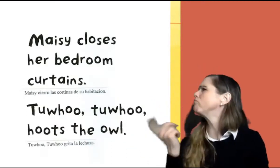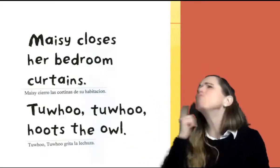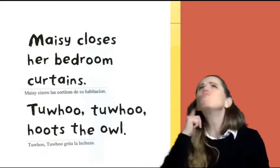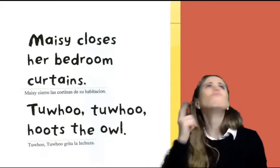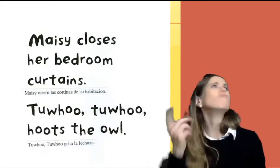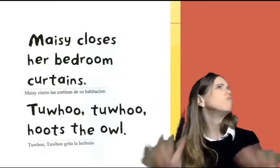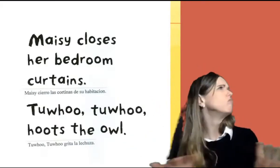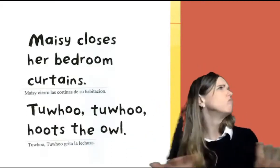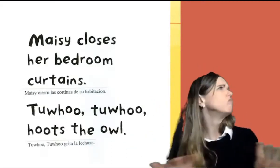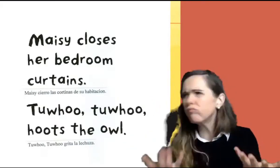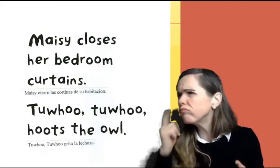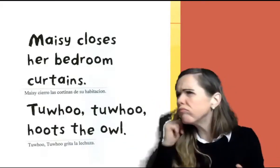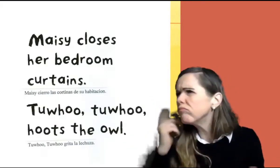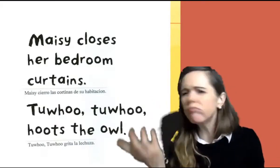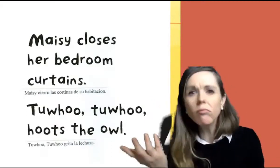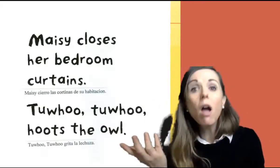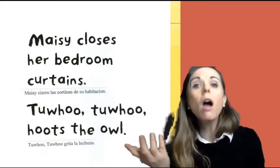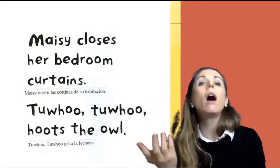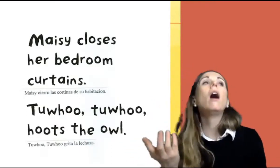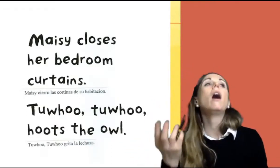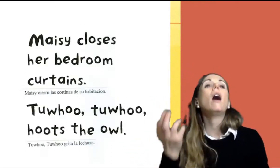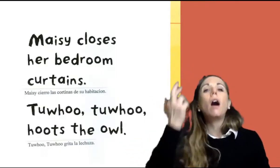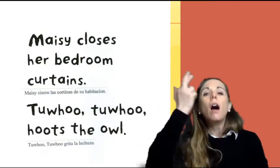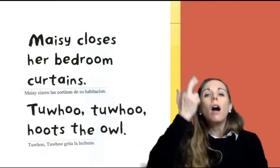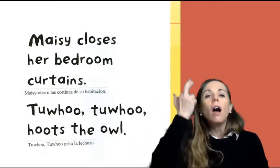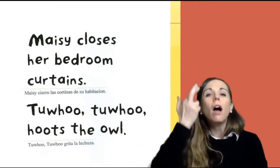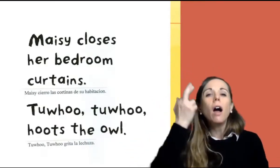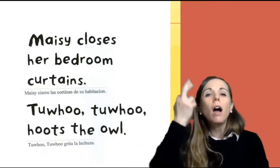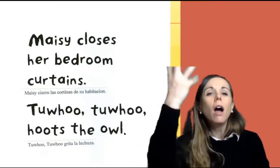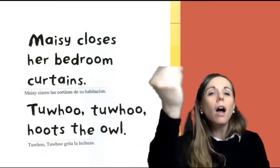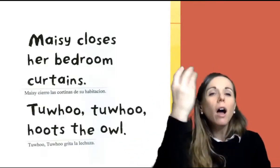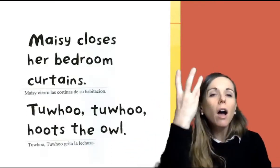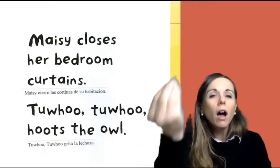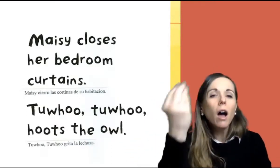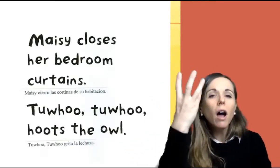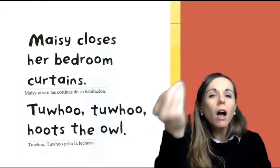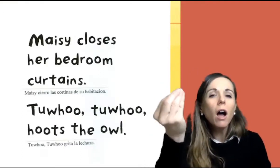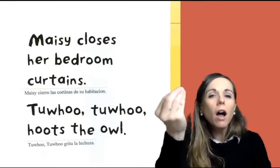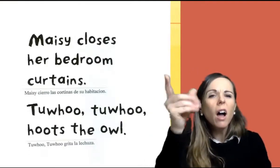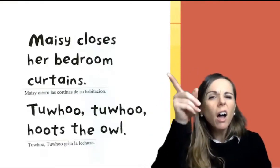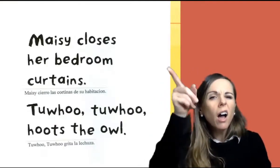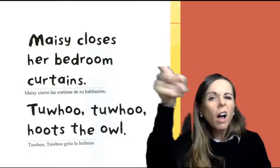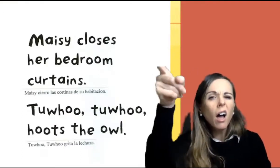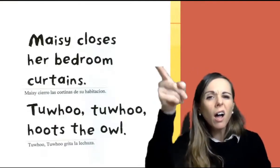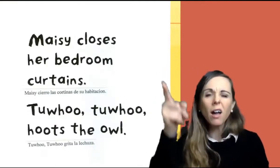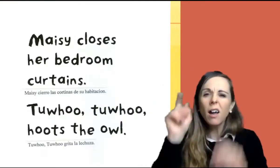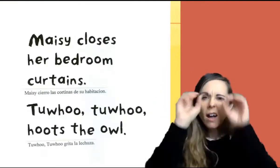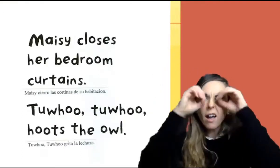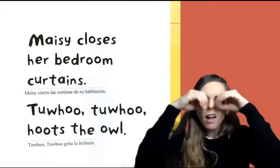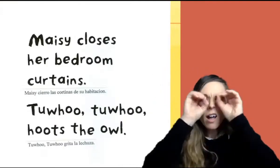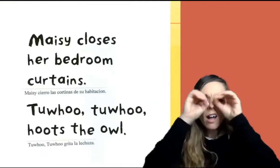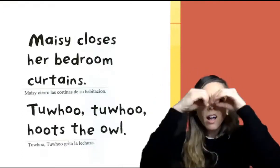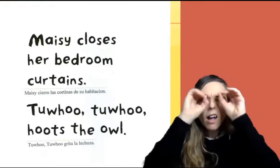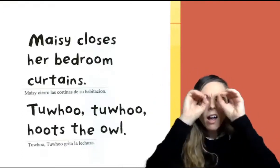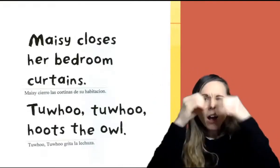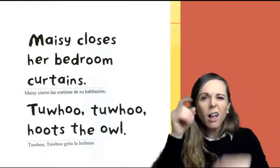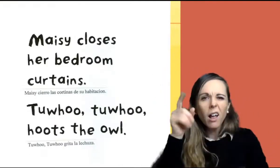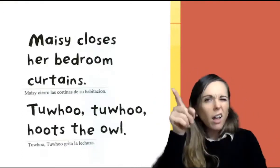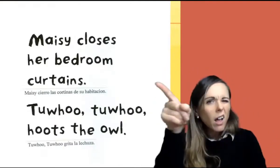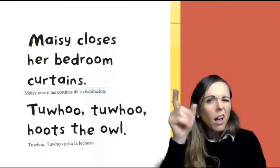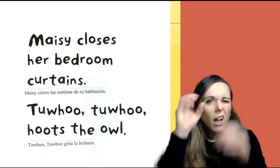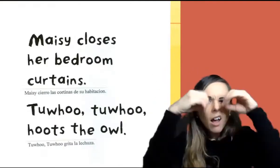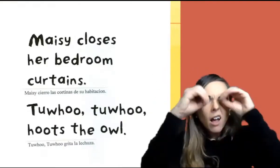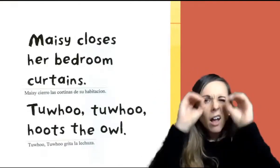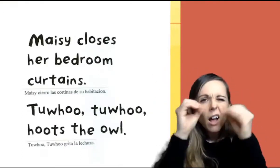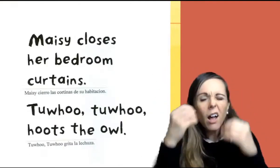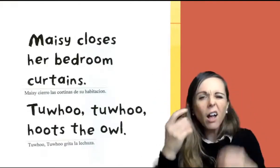something. What could that be? She realizes it's something outside. It's an